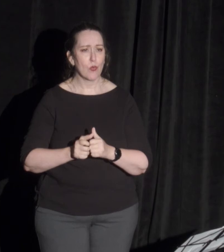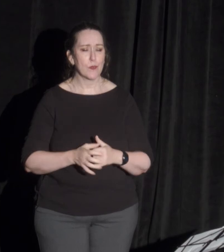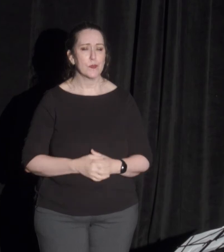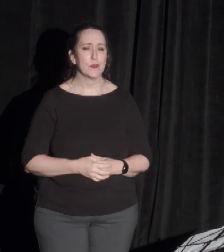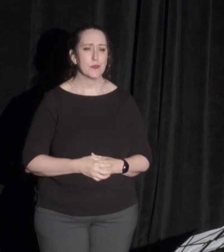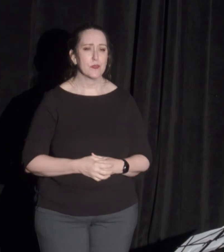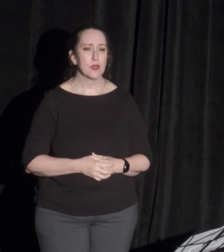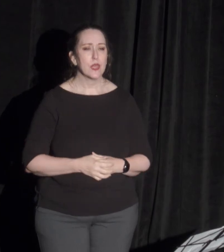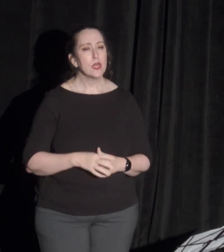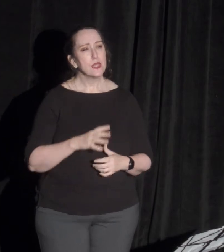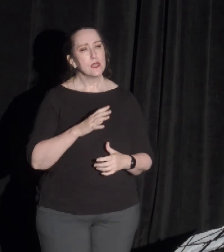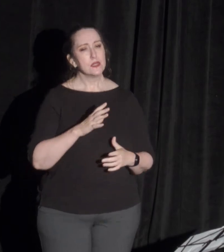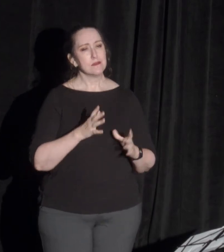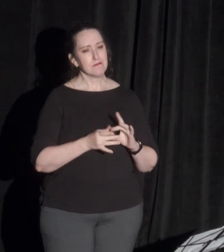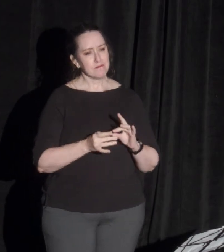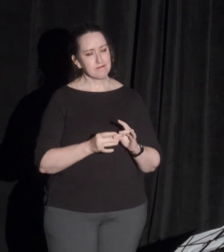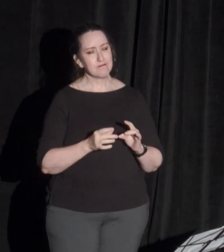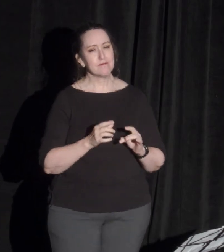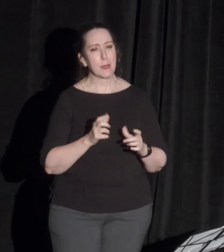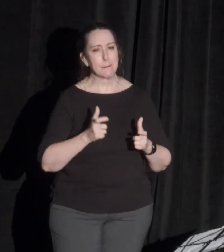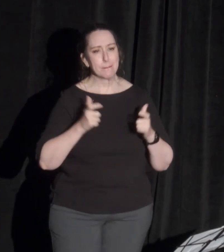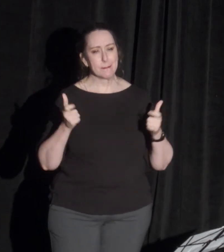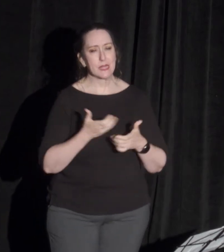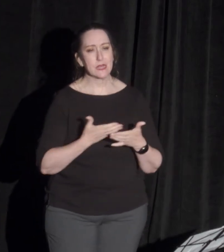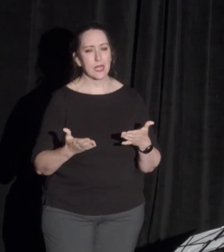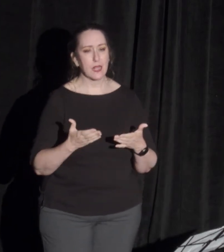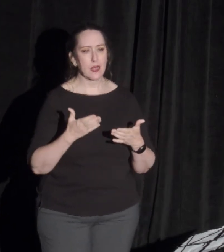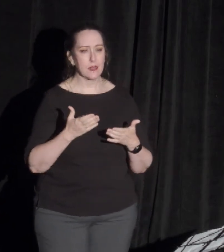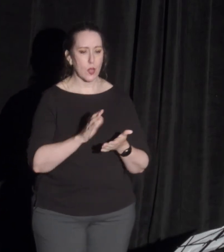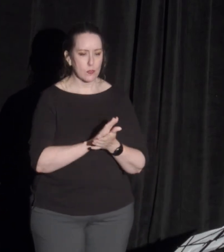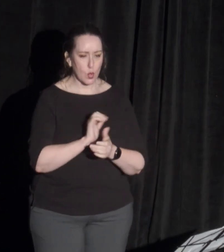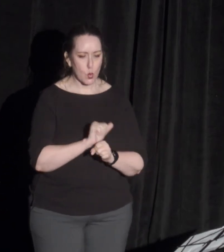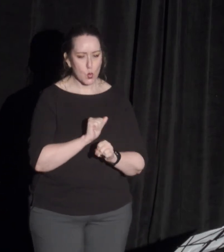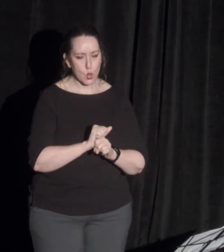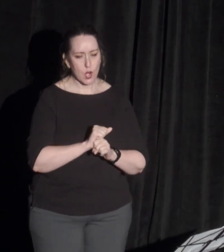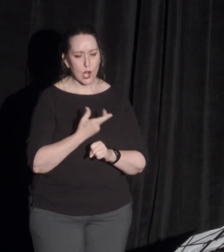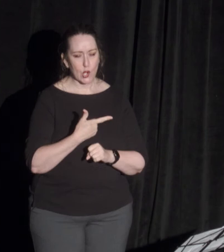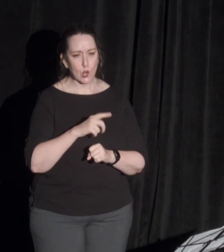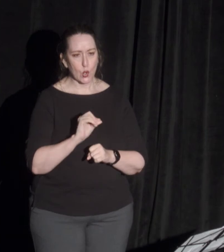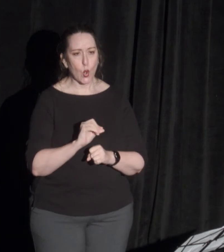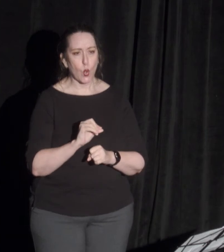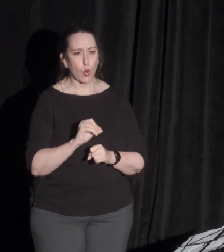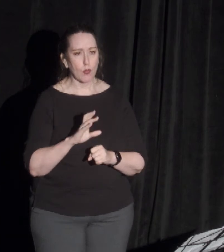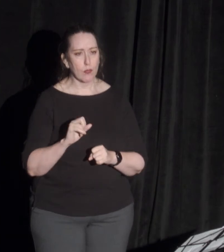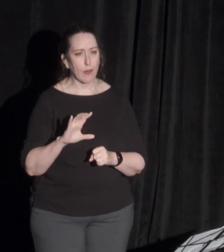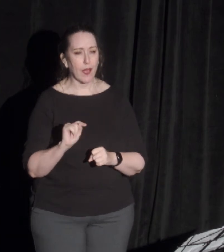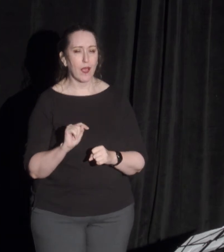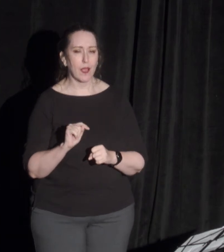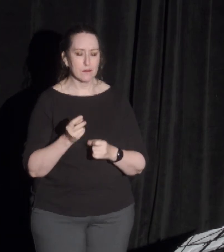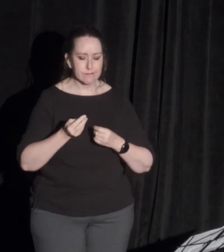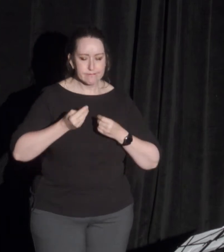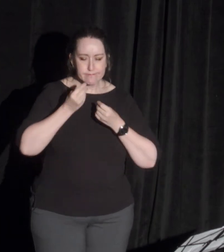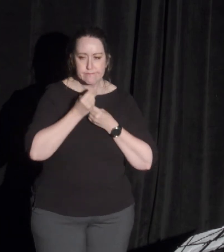Speaking of huge things, the body of work on this year's Hugo ballot informs and enriches our community, gives